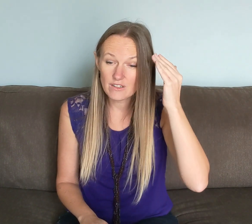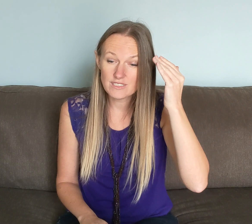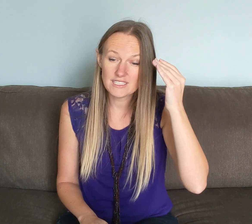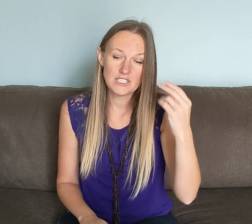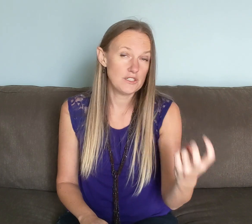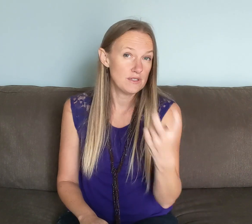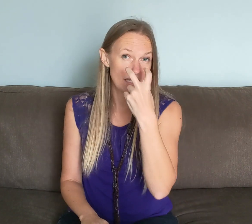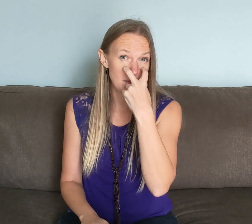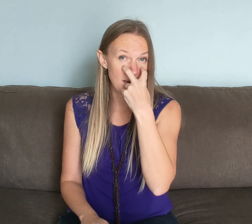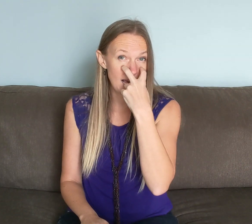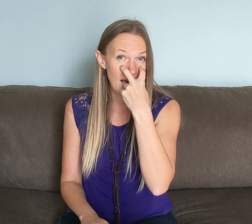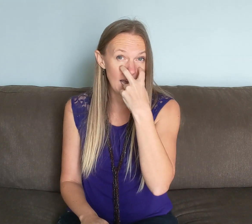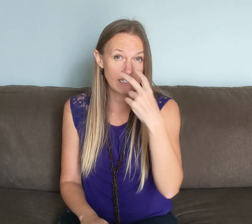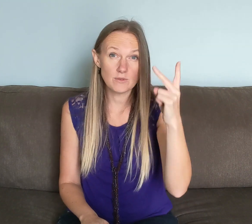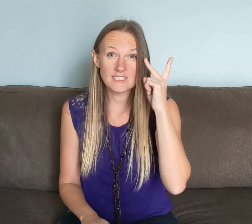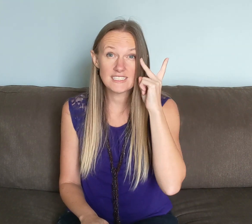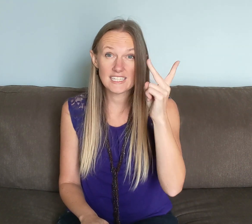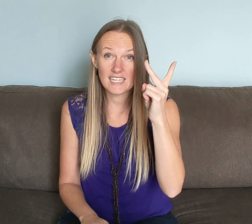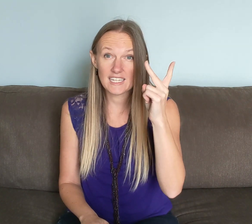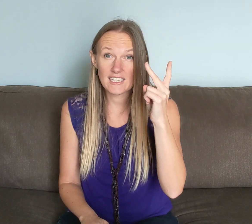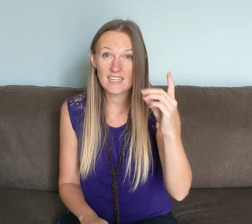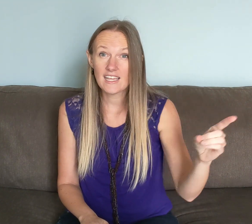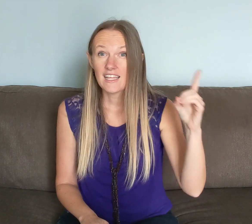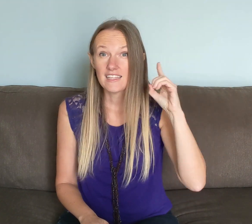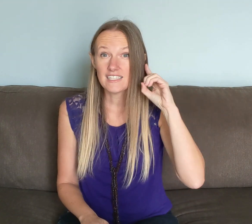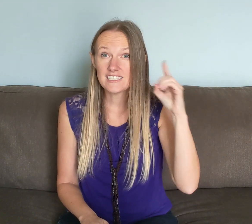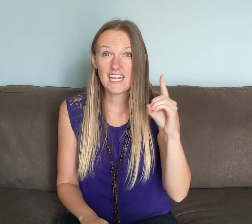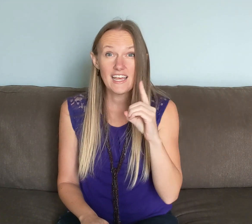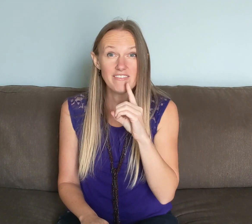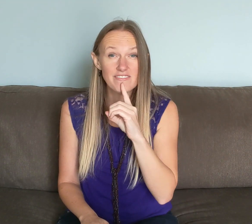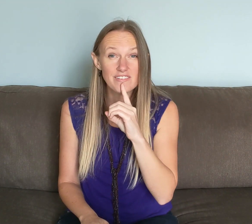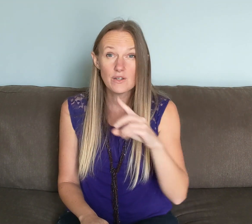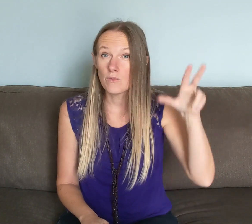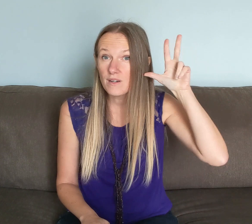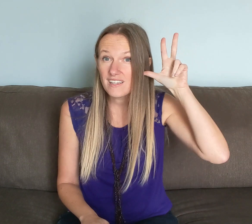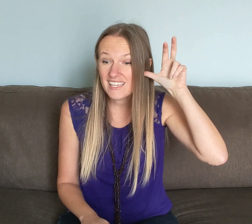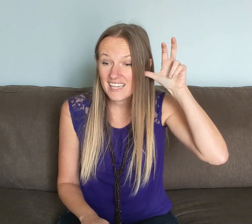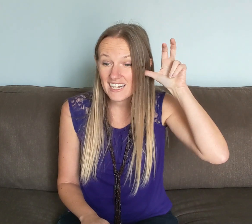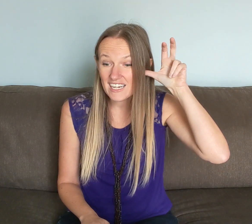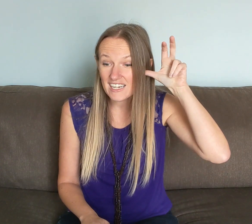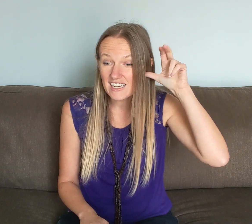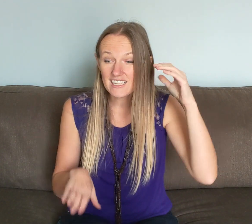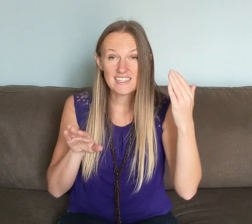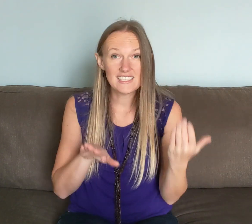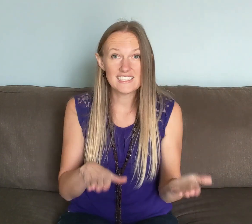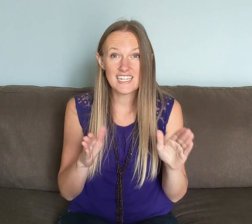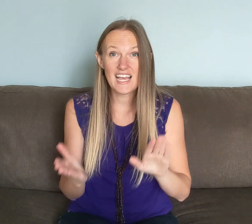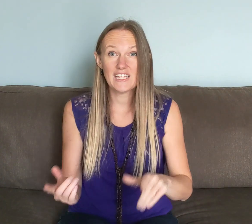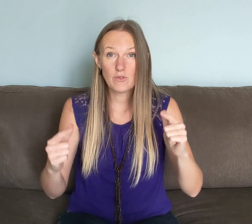goes into the blind will see, the deaf will hear, the dead